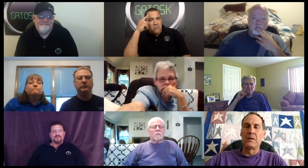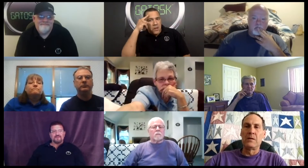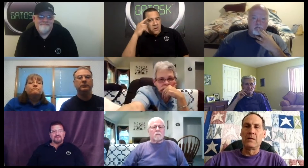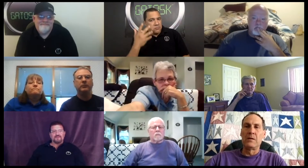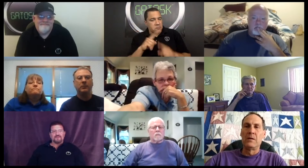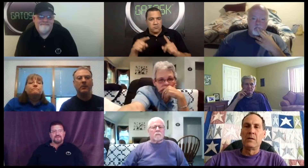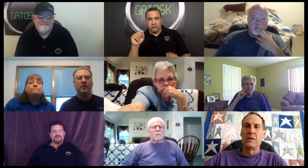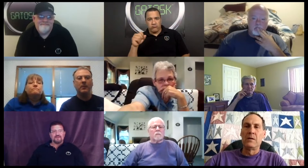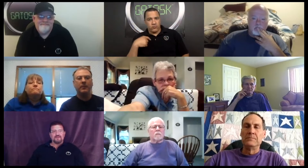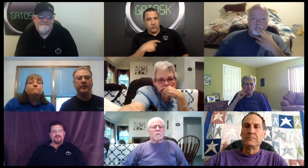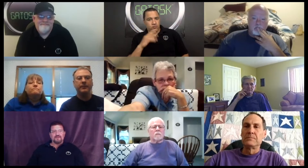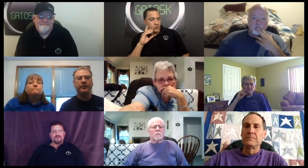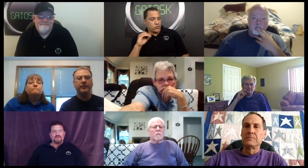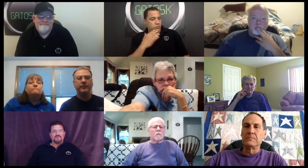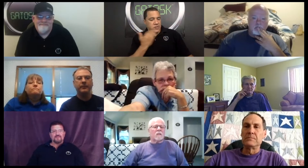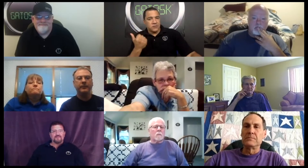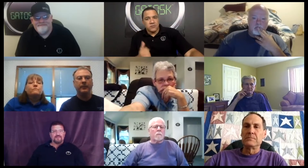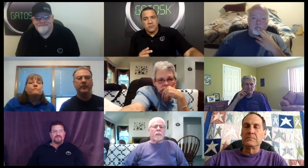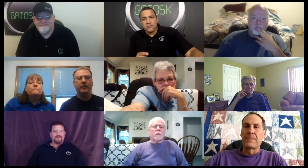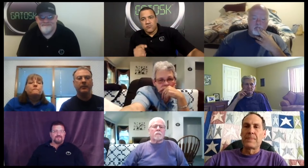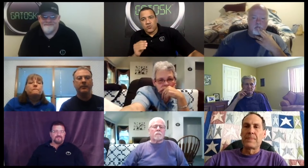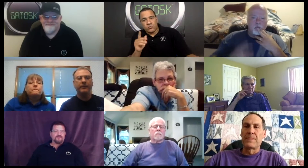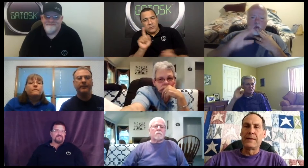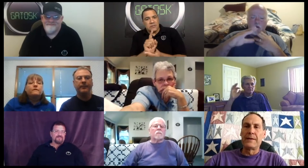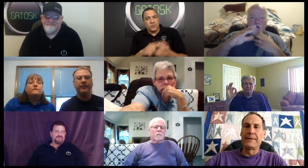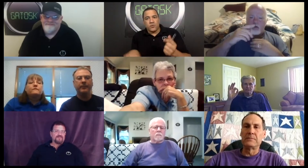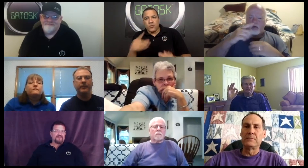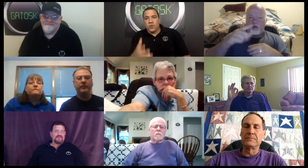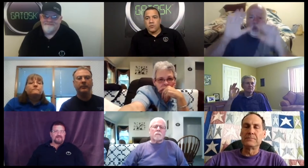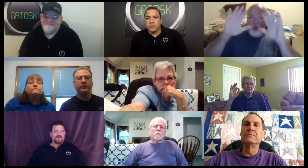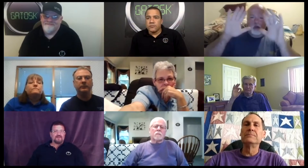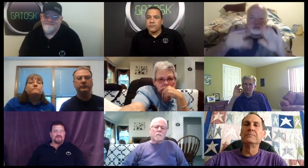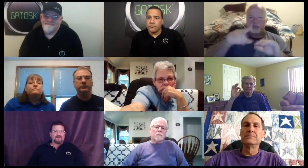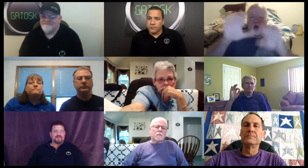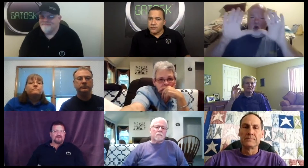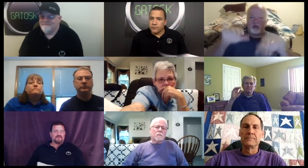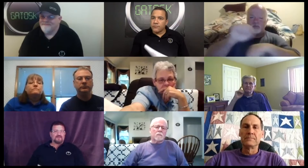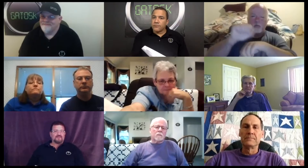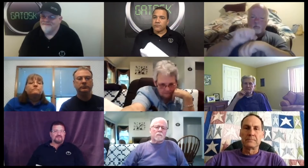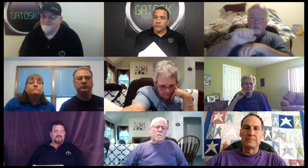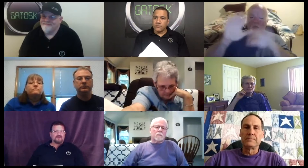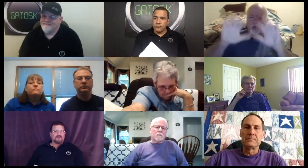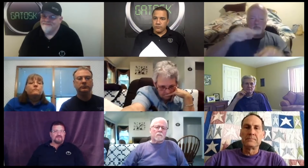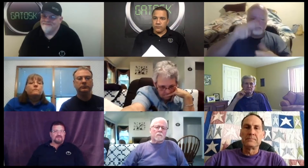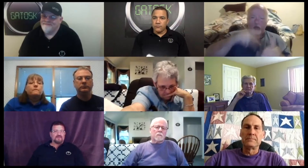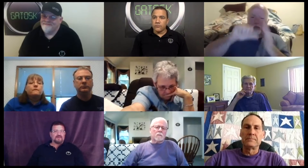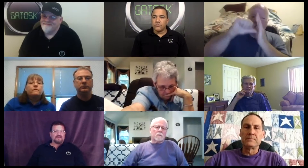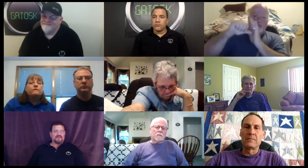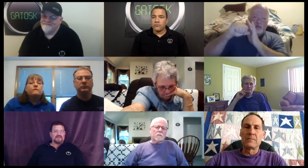in mind. But yes, we are doing our best to meet those demands. You guys are doing an awesome job. I'm